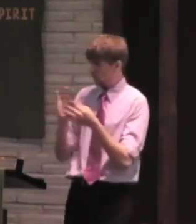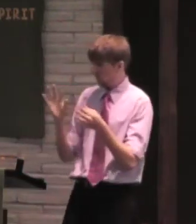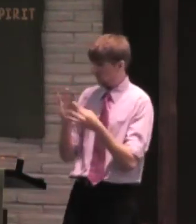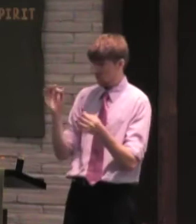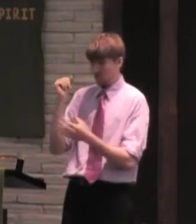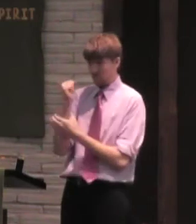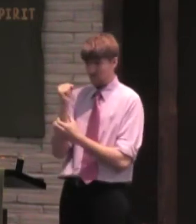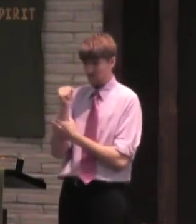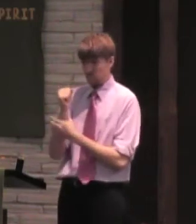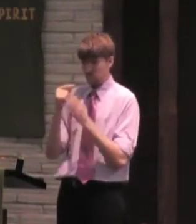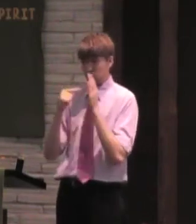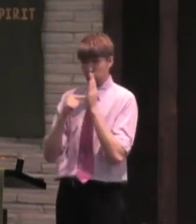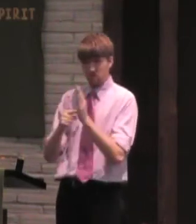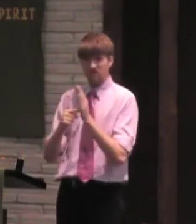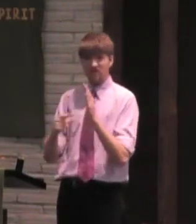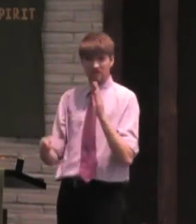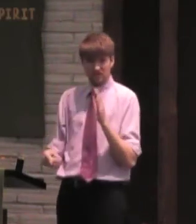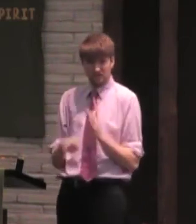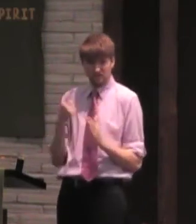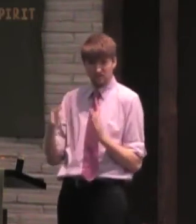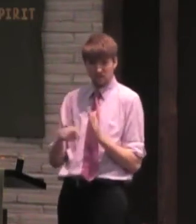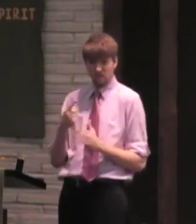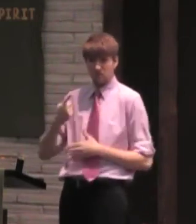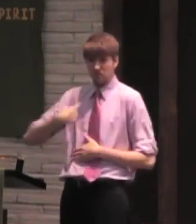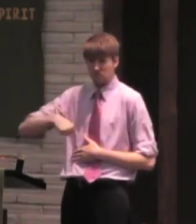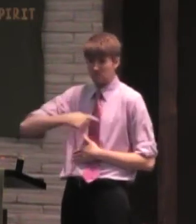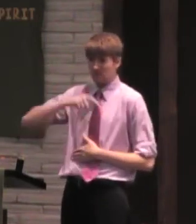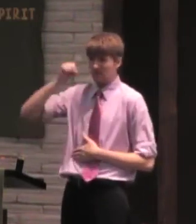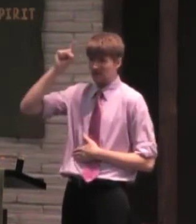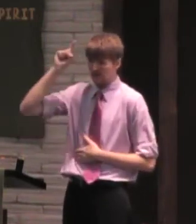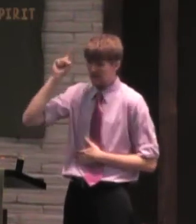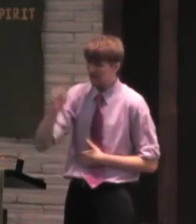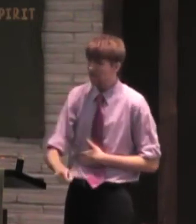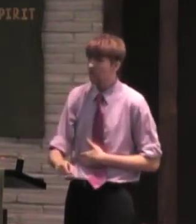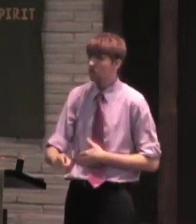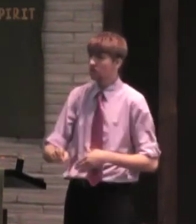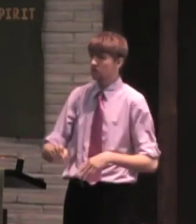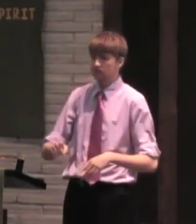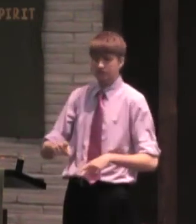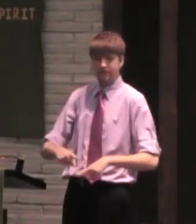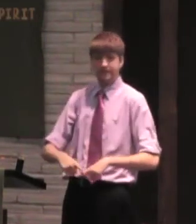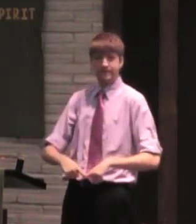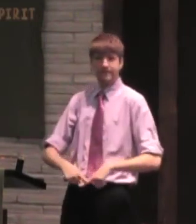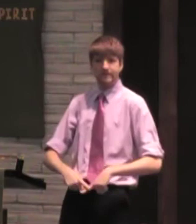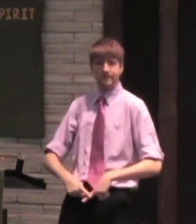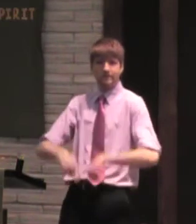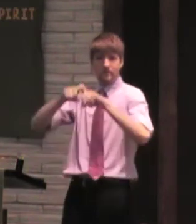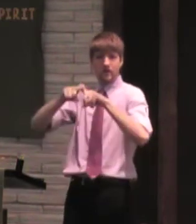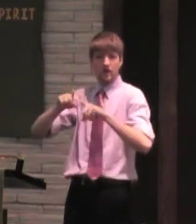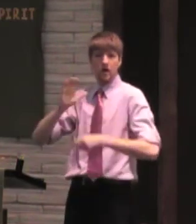That's an interesting thought. Now, I think that story of Abraham shows that sometimes we have to